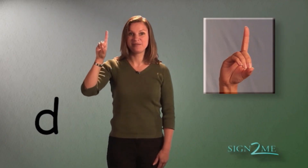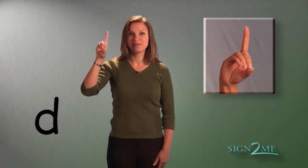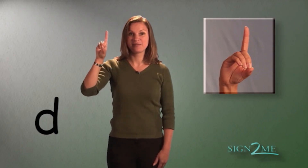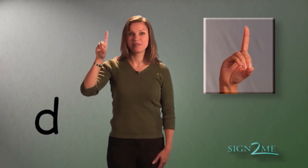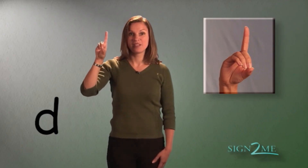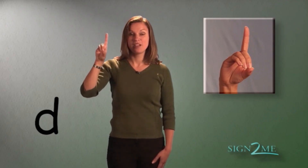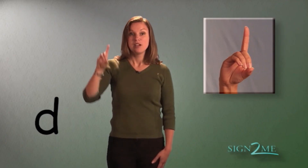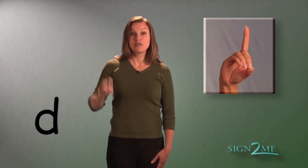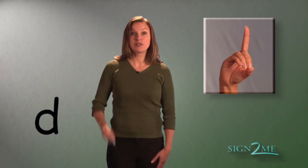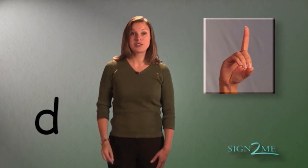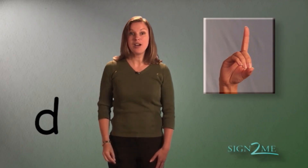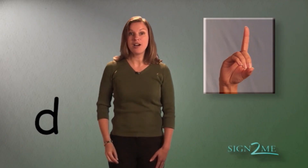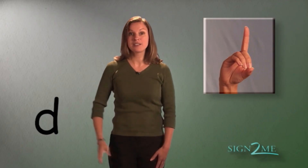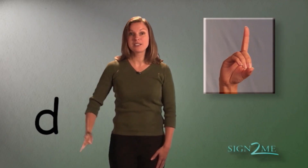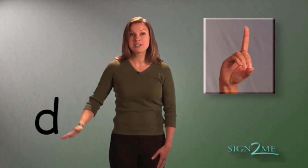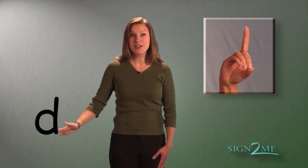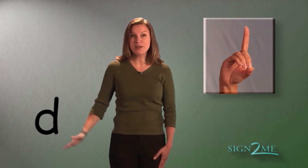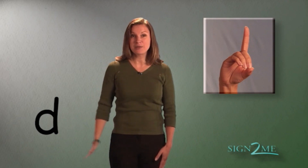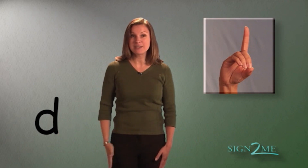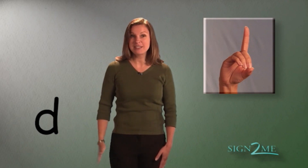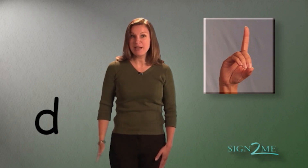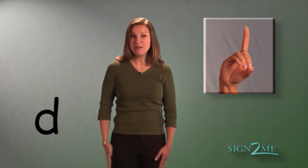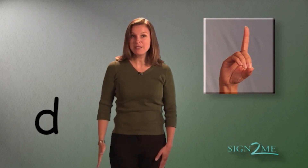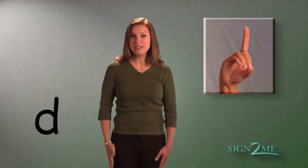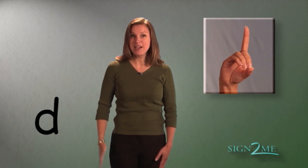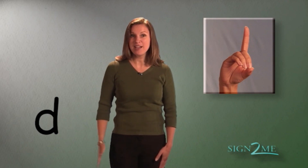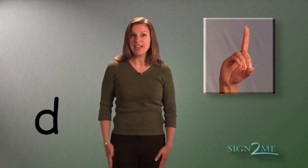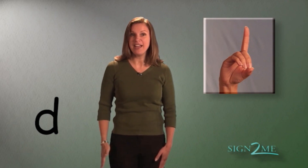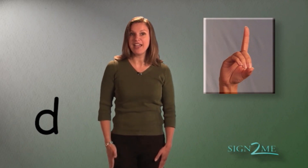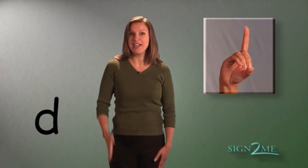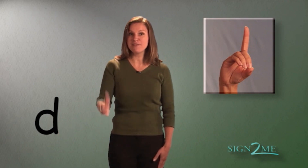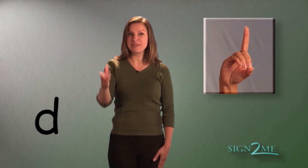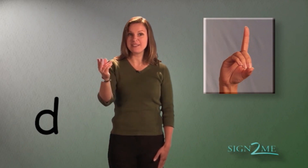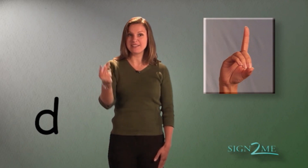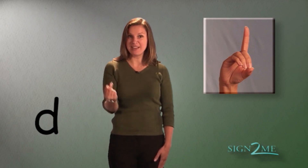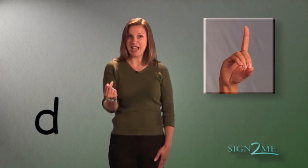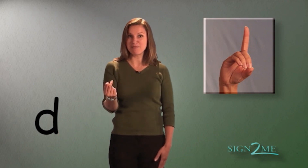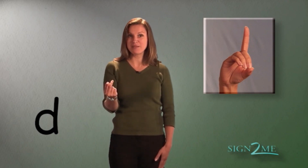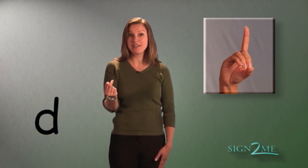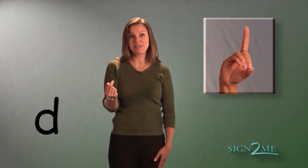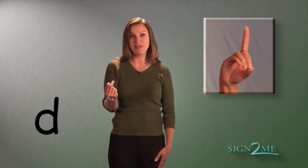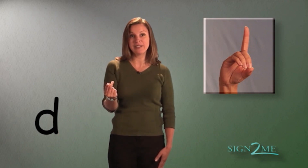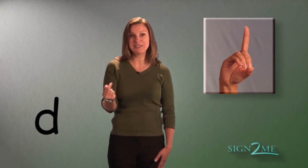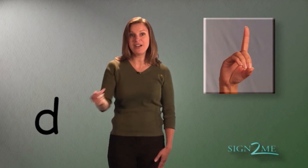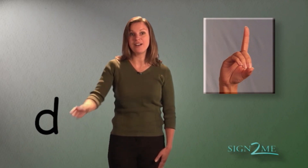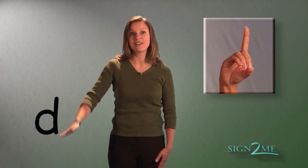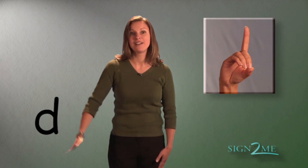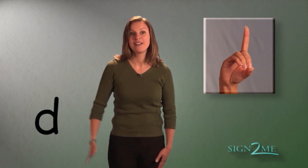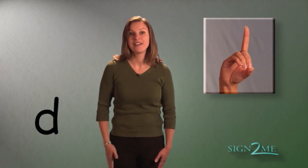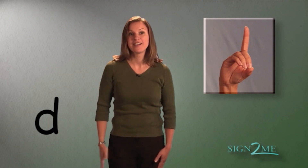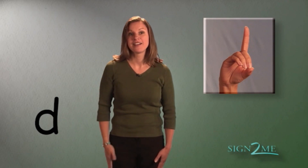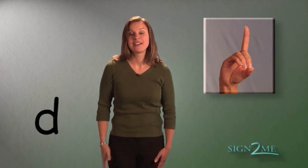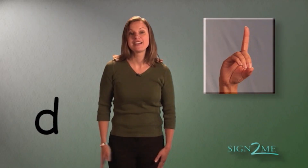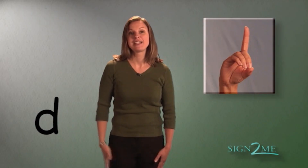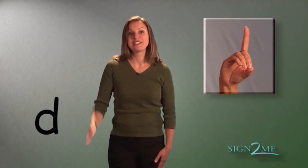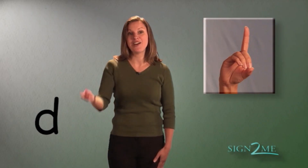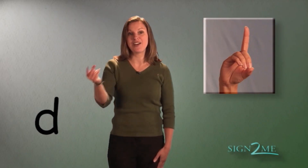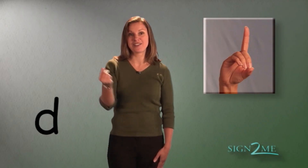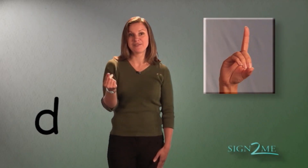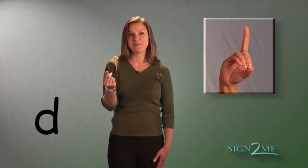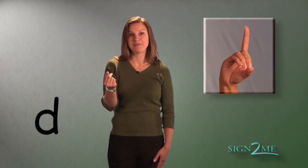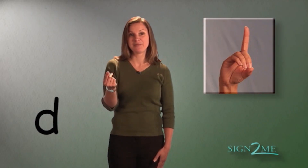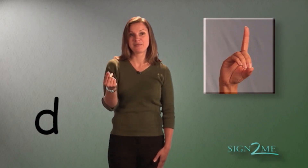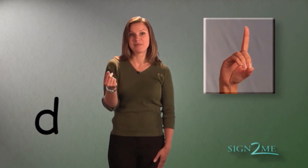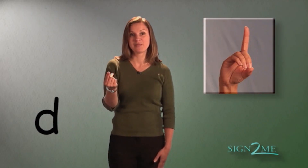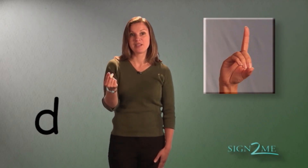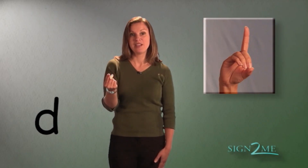D. For dog, start with slapping the thigh and end with a snap, like calling a dog.